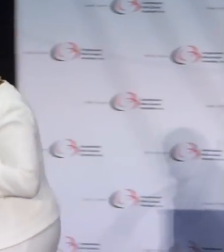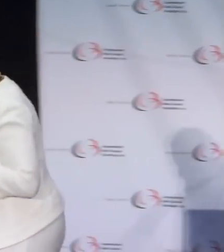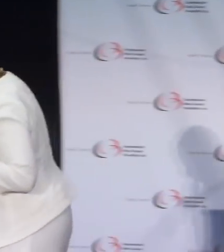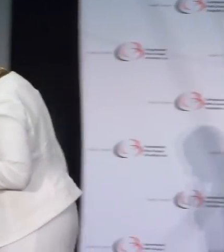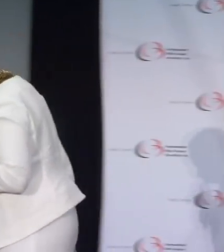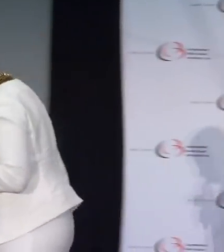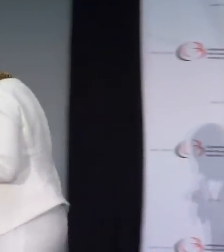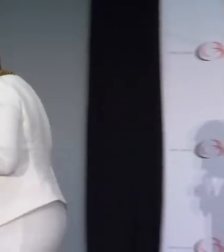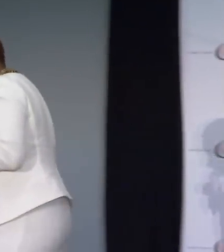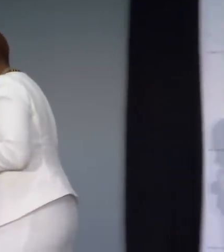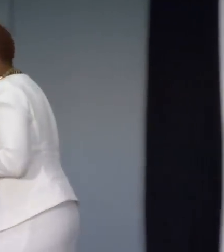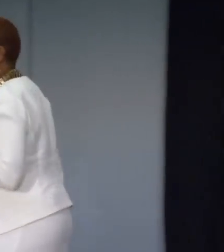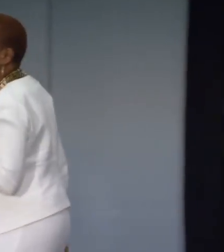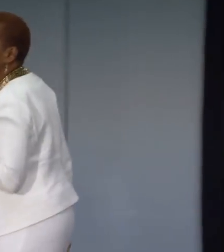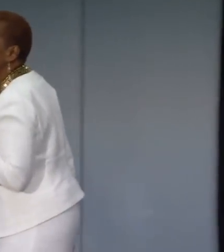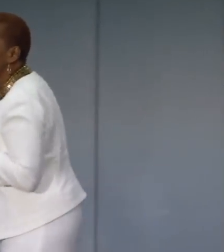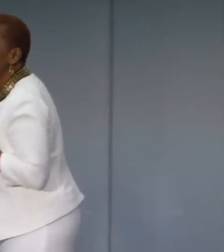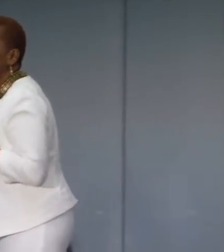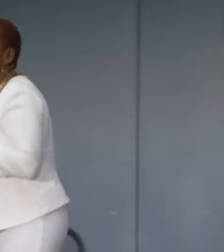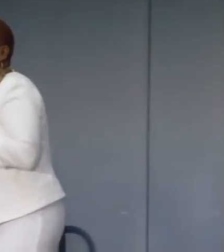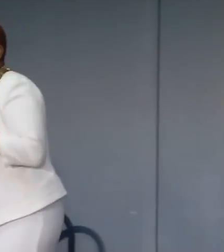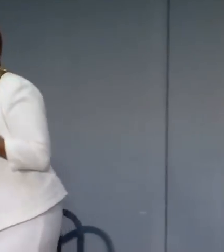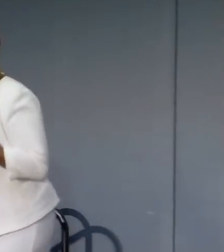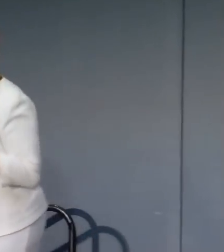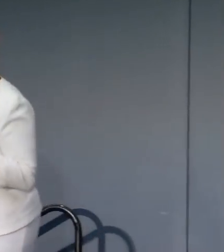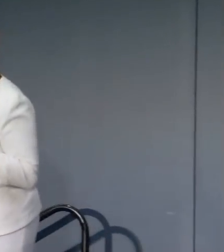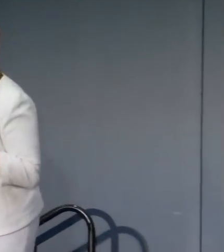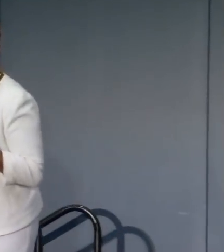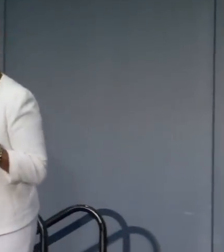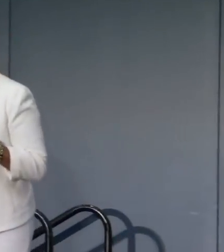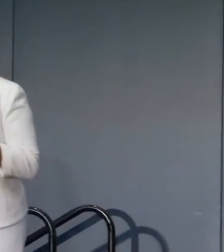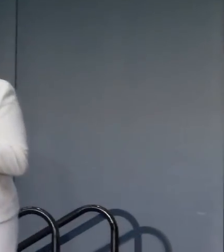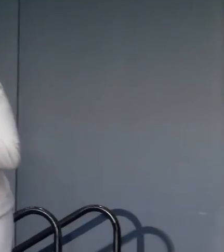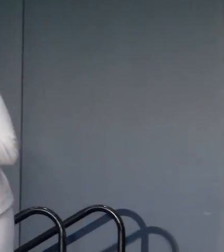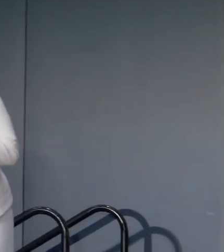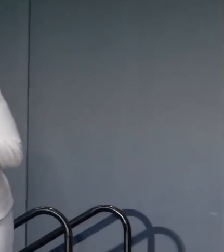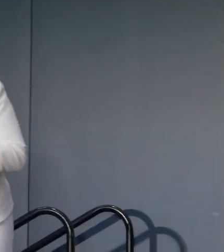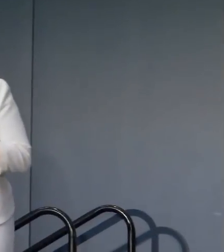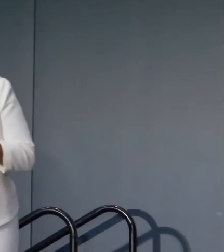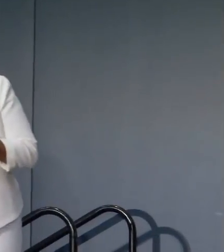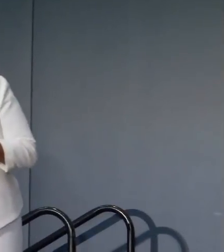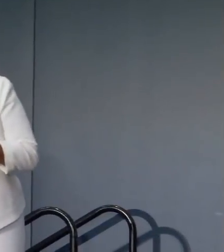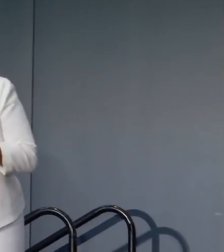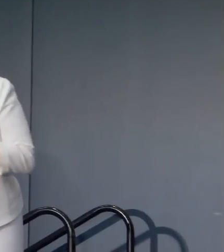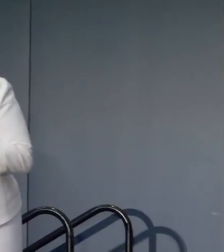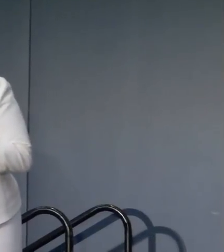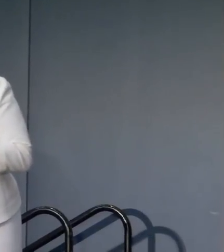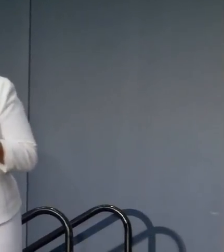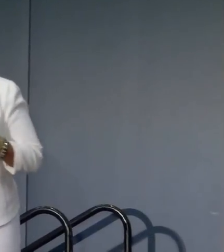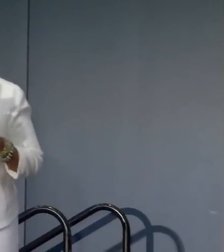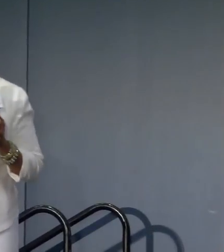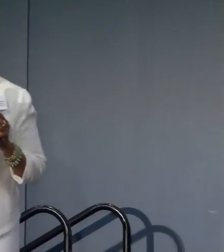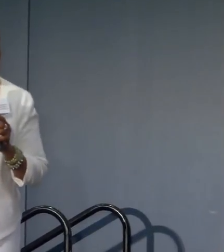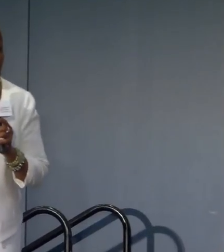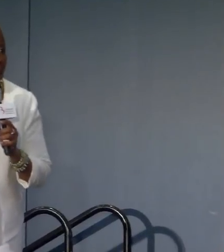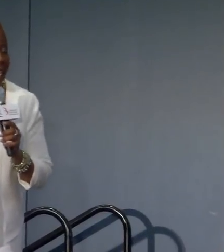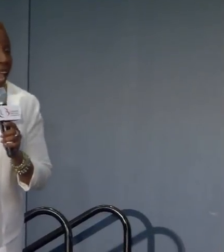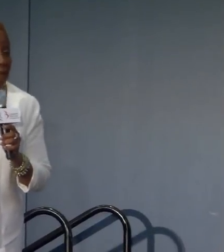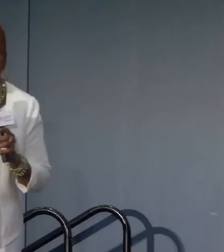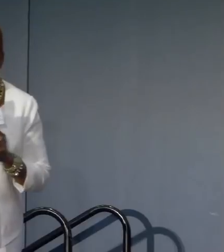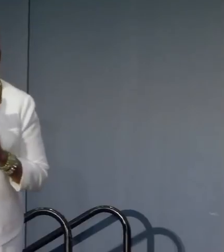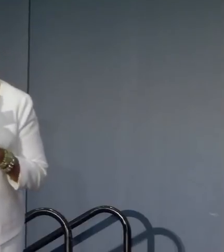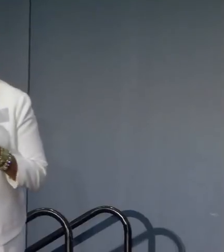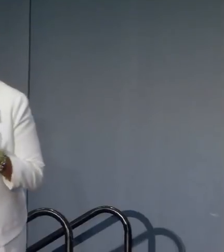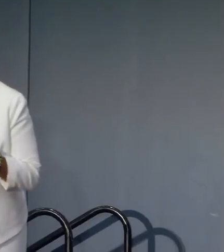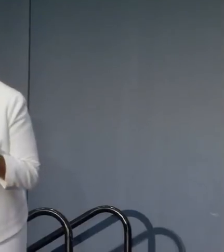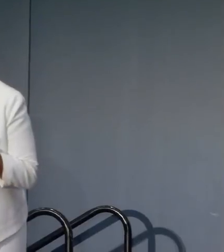have. Because you stay somewhere too long, live away too long, give and